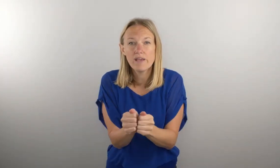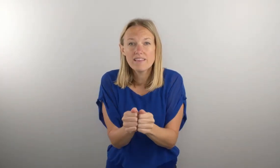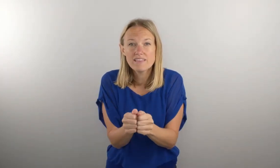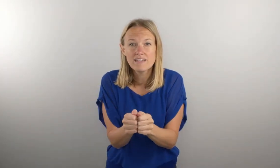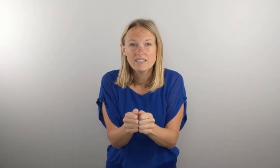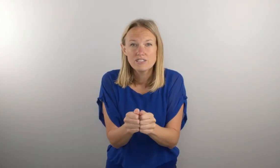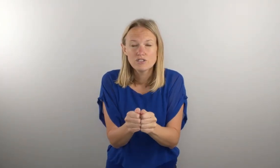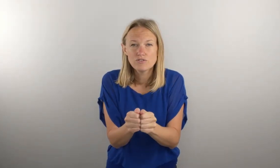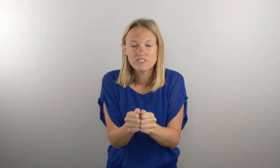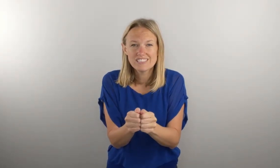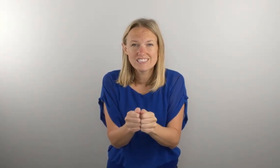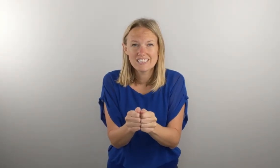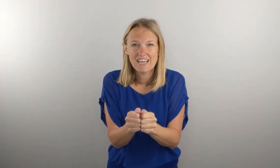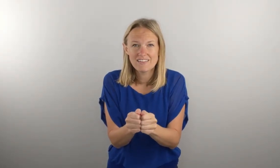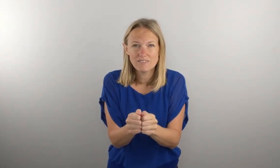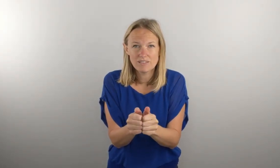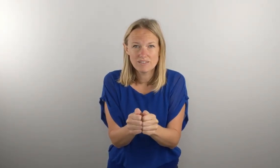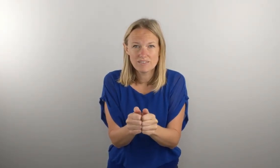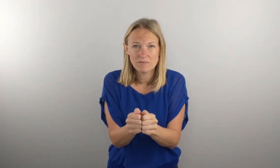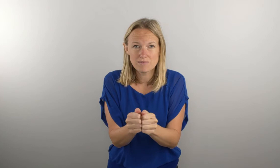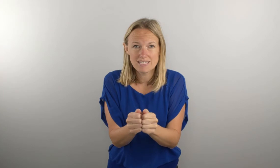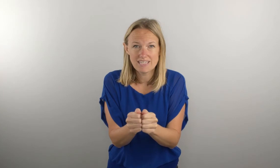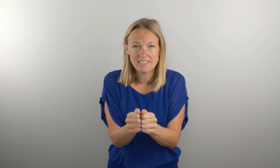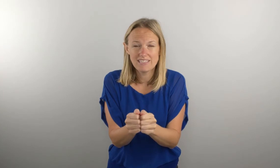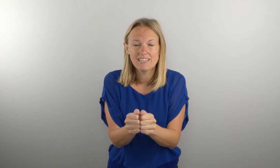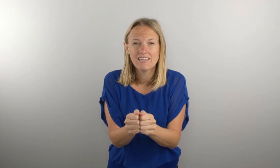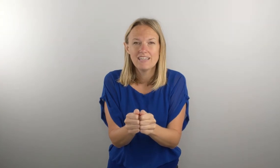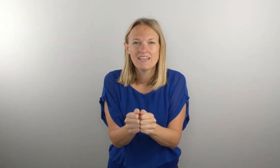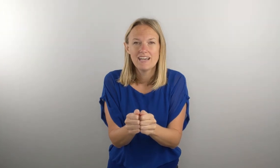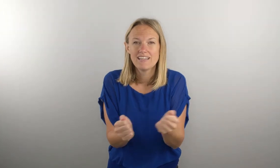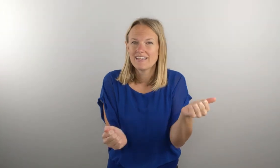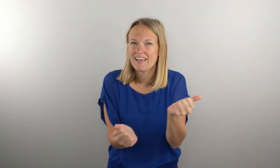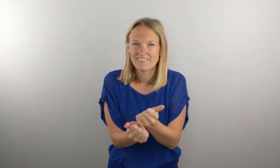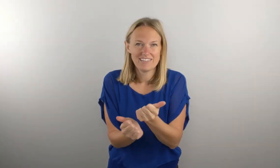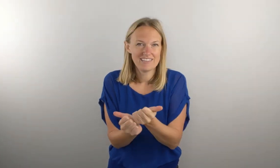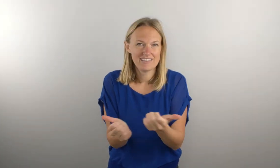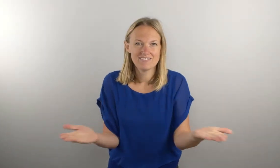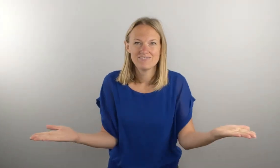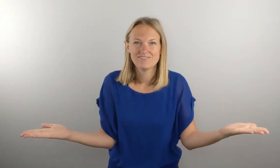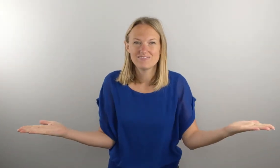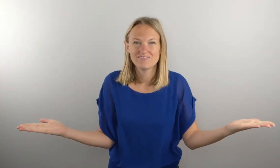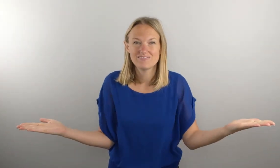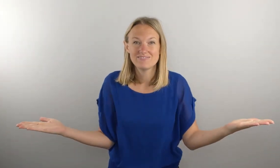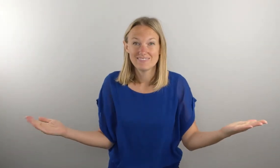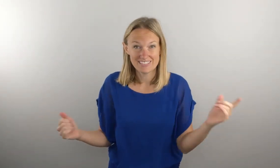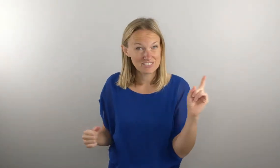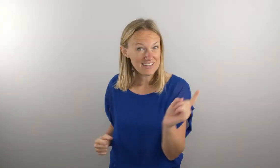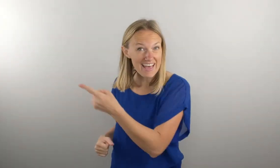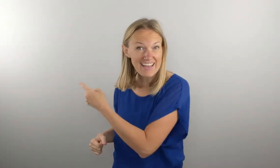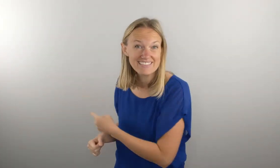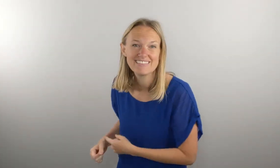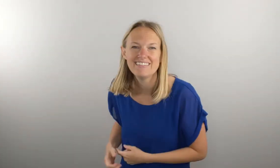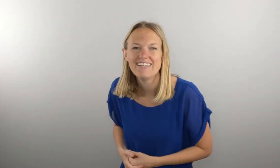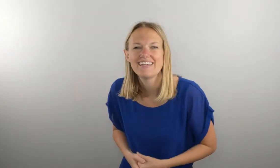with, two fists together with your thumbs in, and then everything. Let's try that,